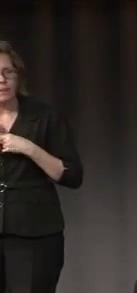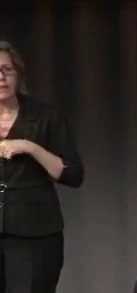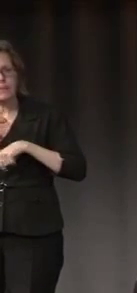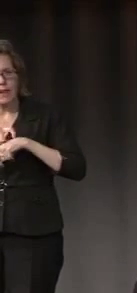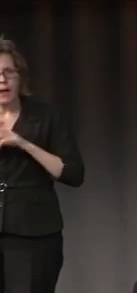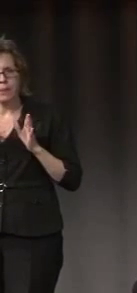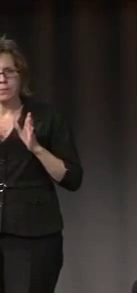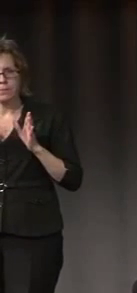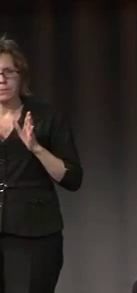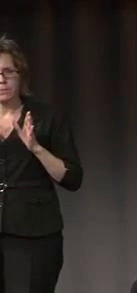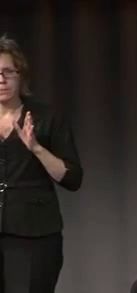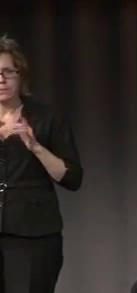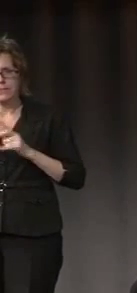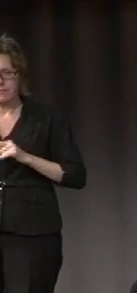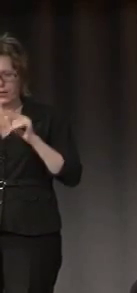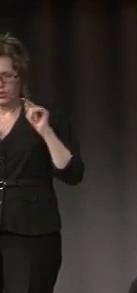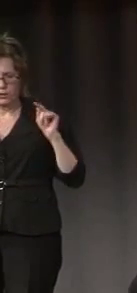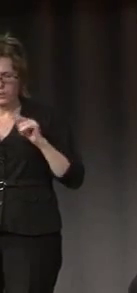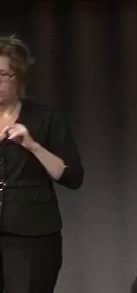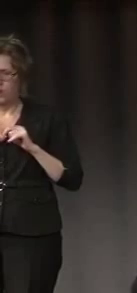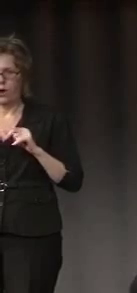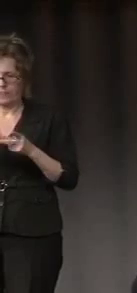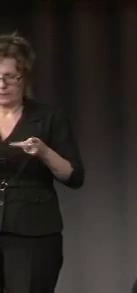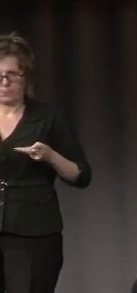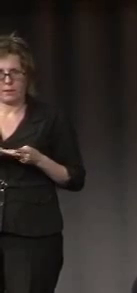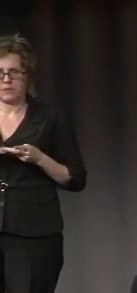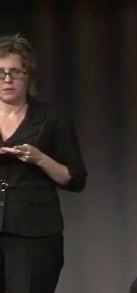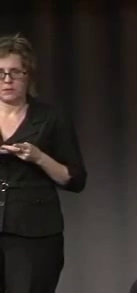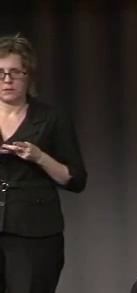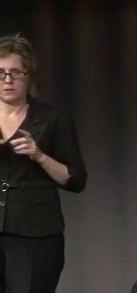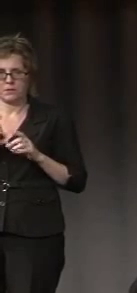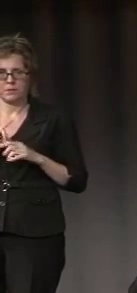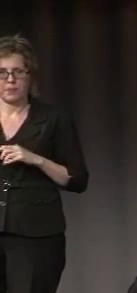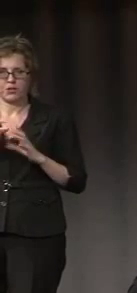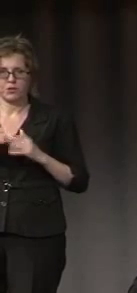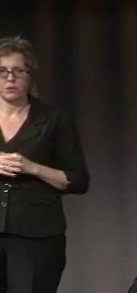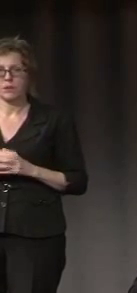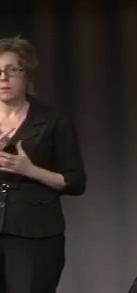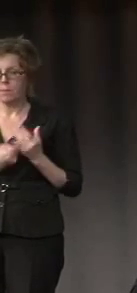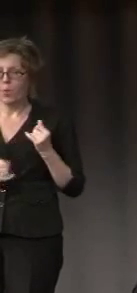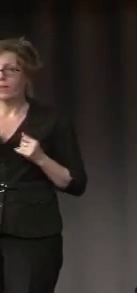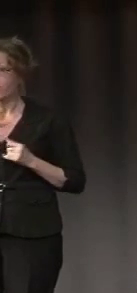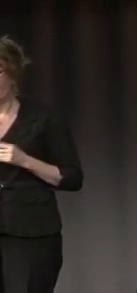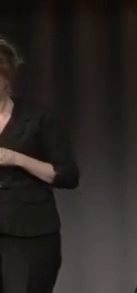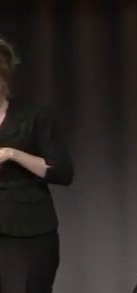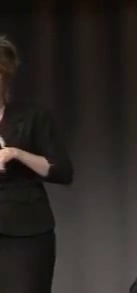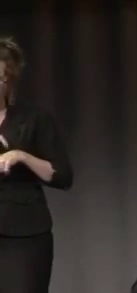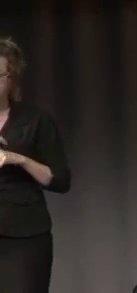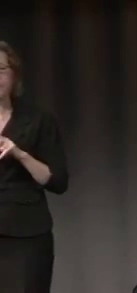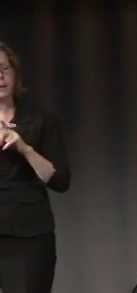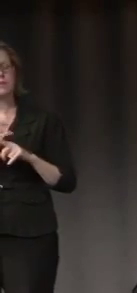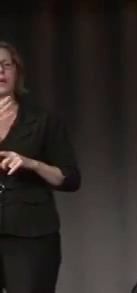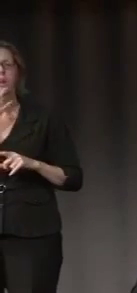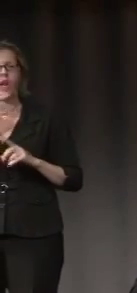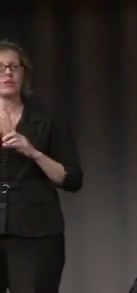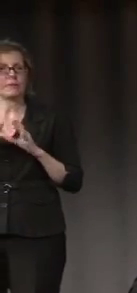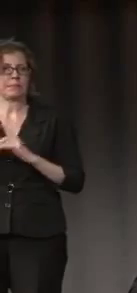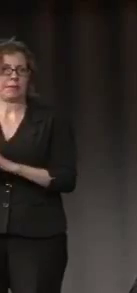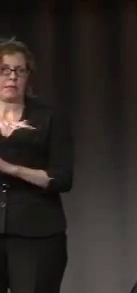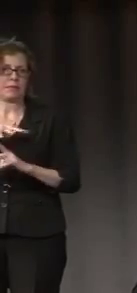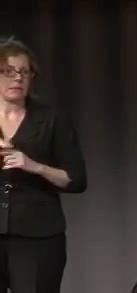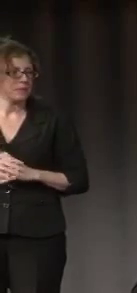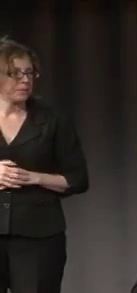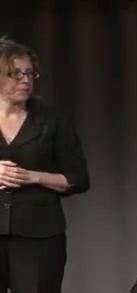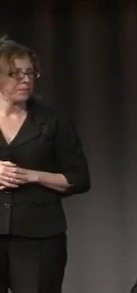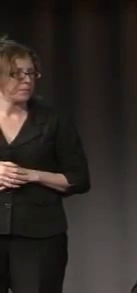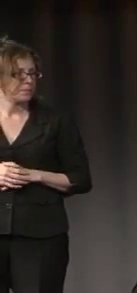space dimension. And I think that here there is some sort of common interest, of course, with vastly different skills and